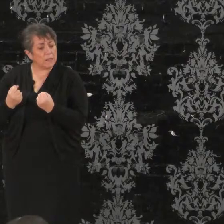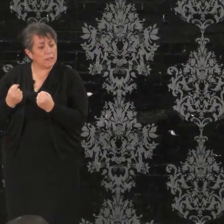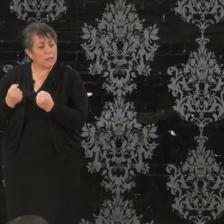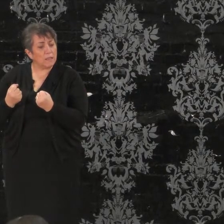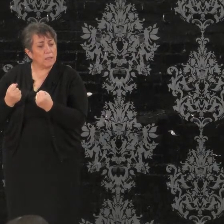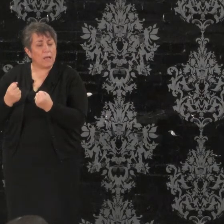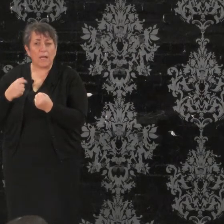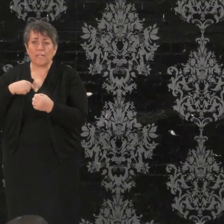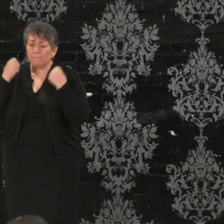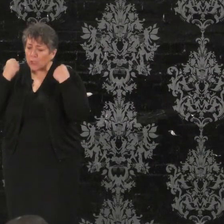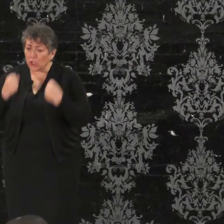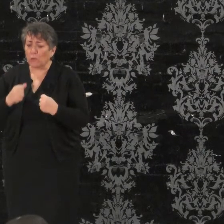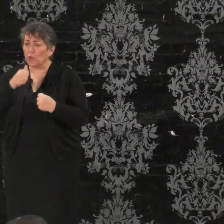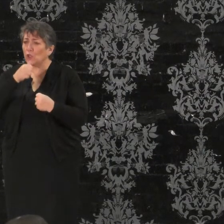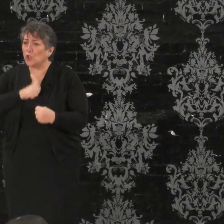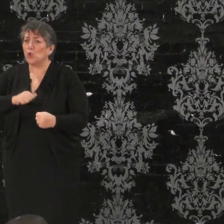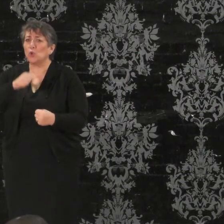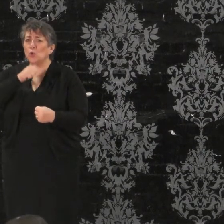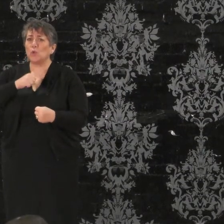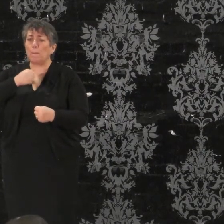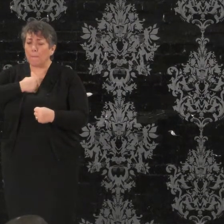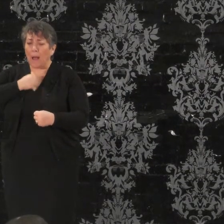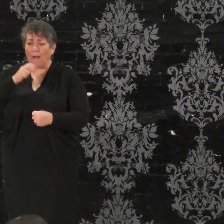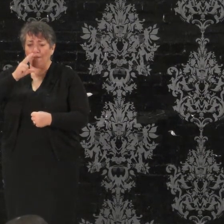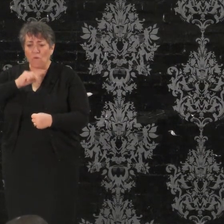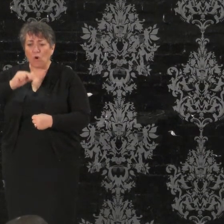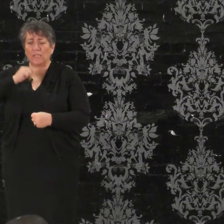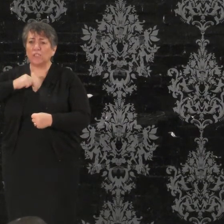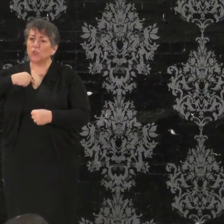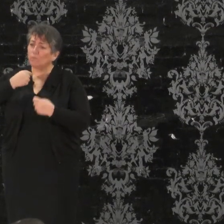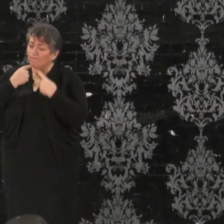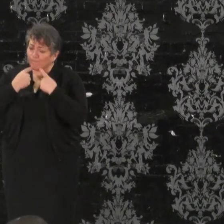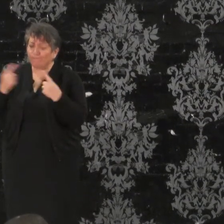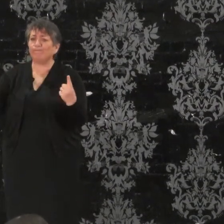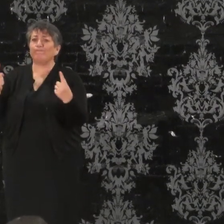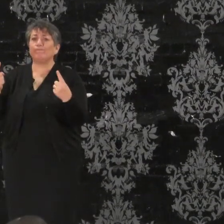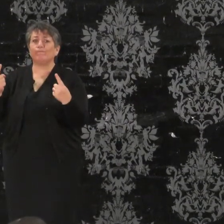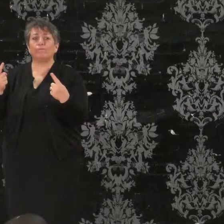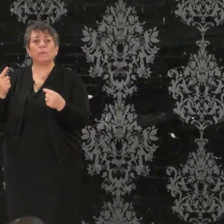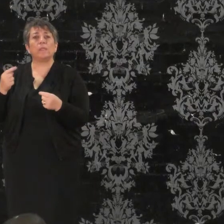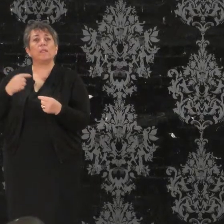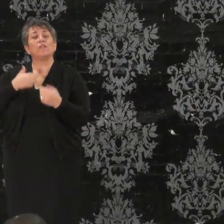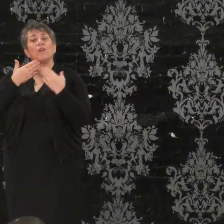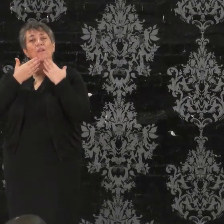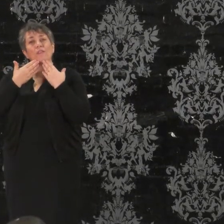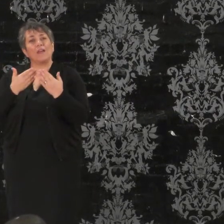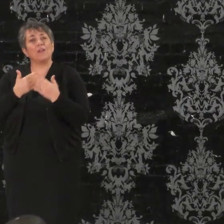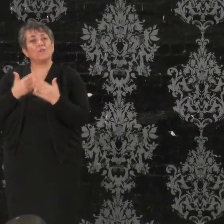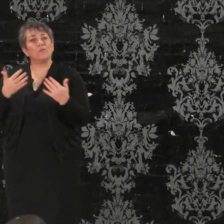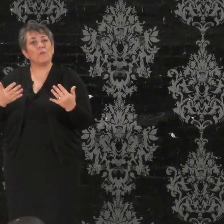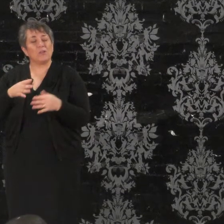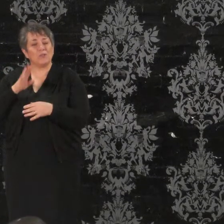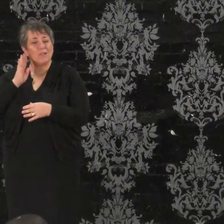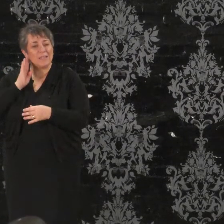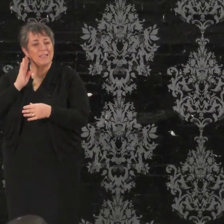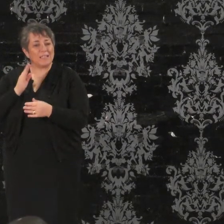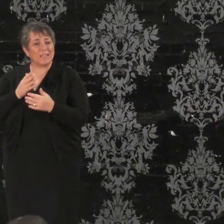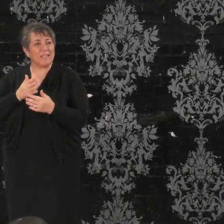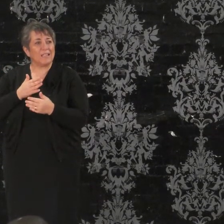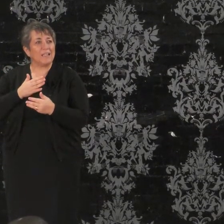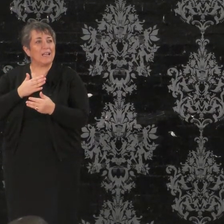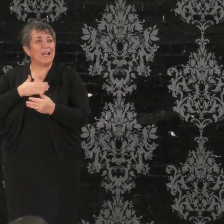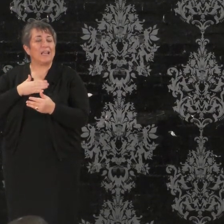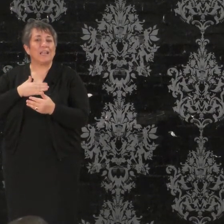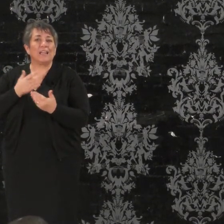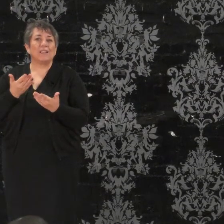use my voice to help bring about the change that we all want to see. So thank you so much for listening to my speech. And I would like to take